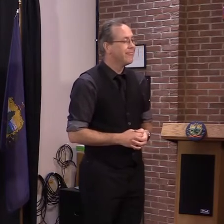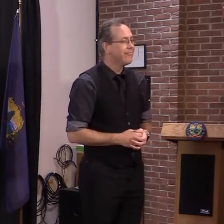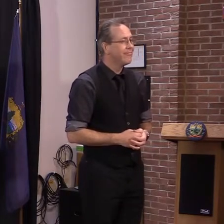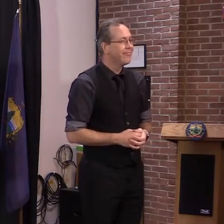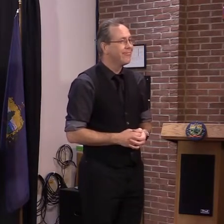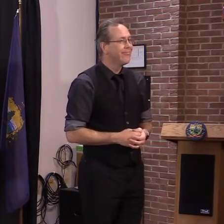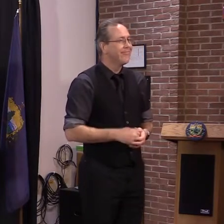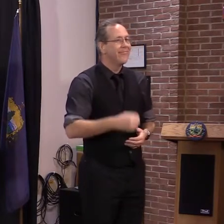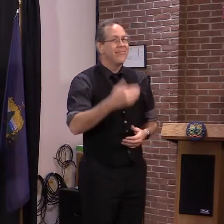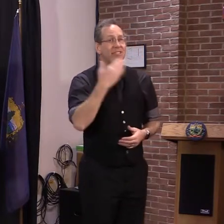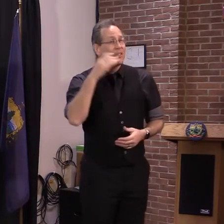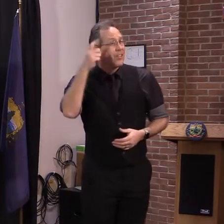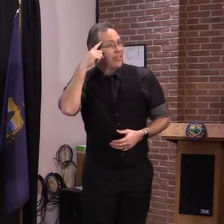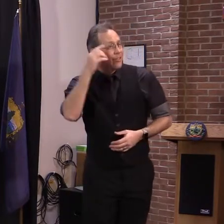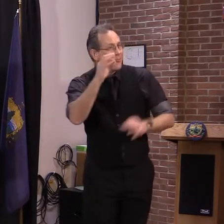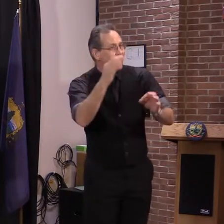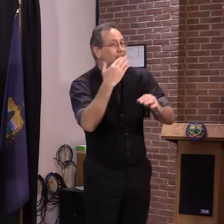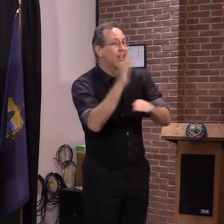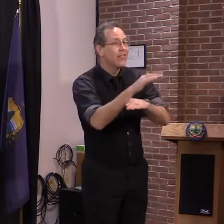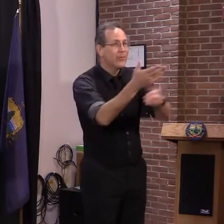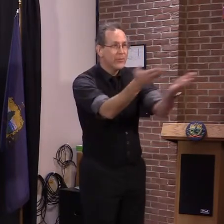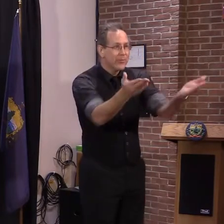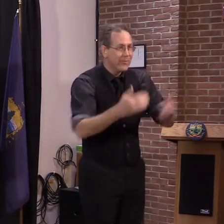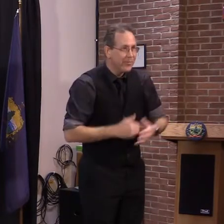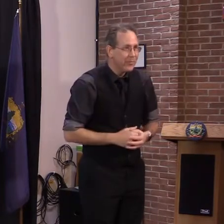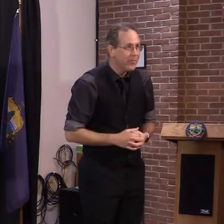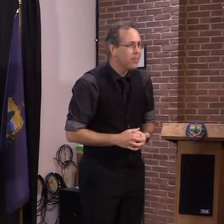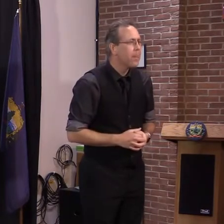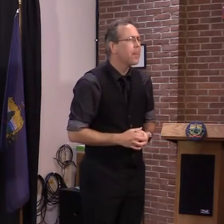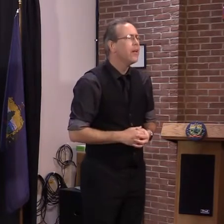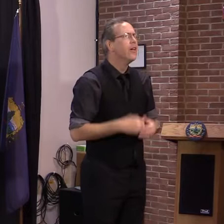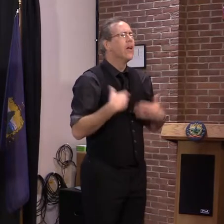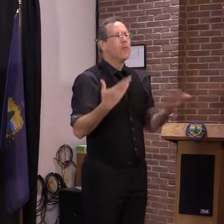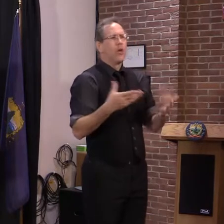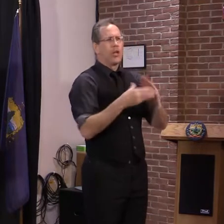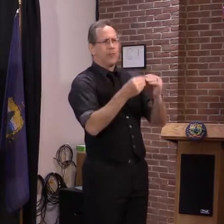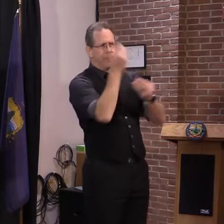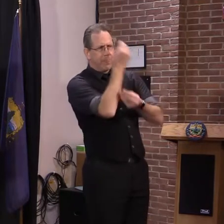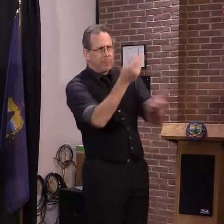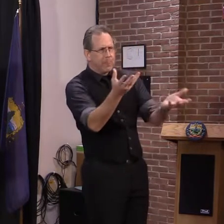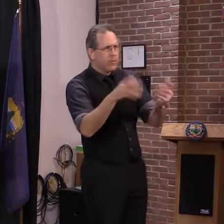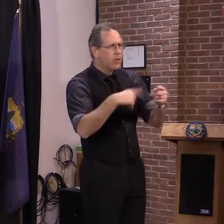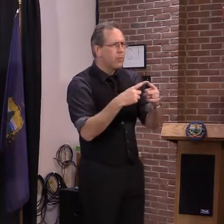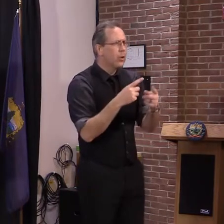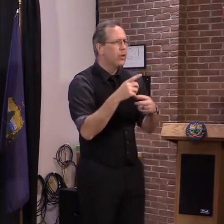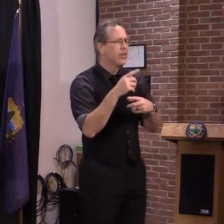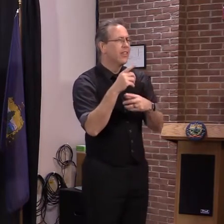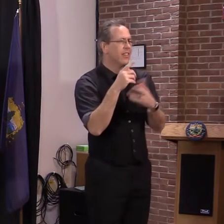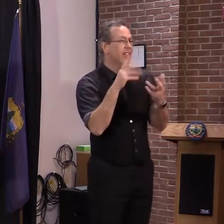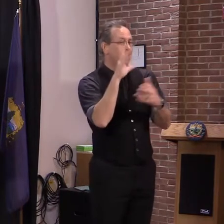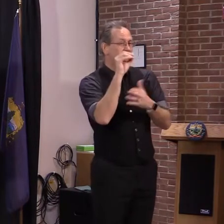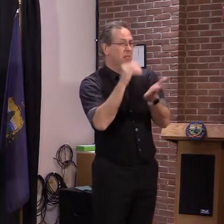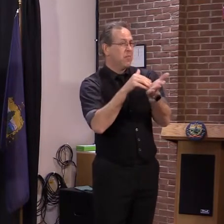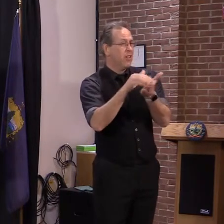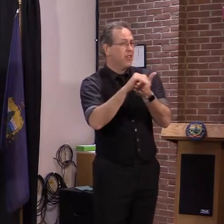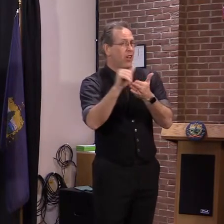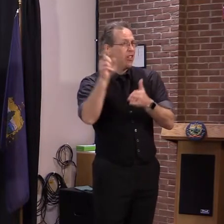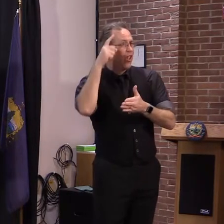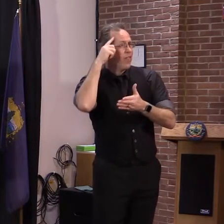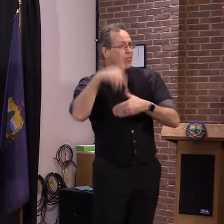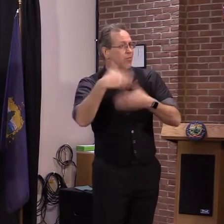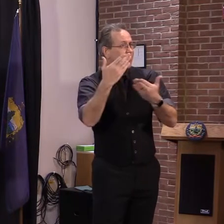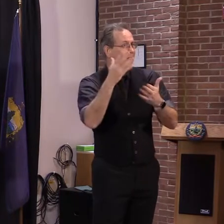Thank you, Governor, and good afternoon, everybody. I'm here today to talk about the $50.5 million comprehensive and